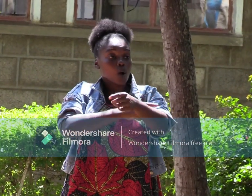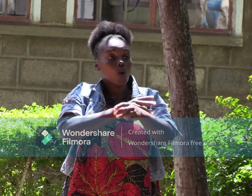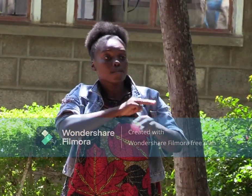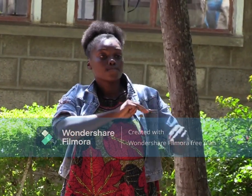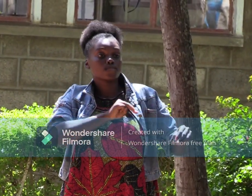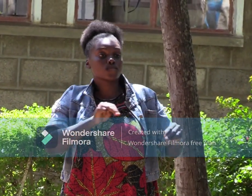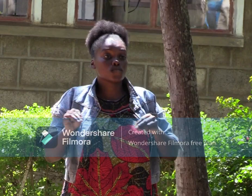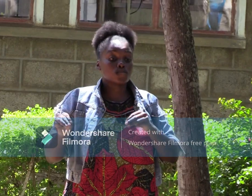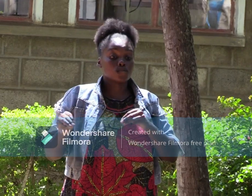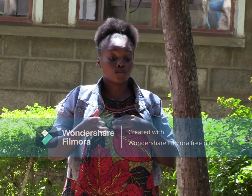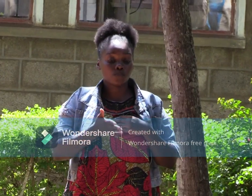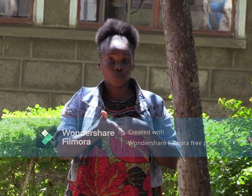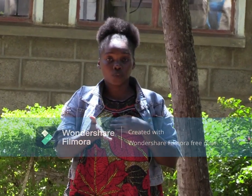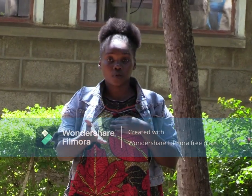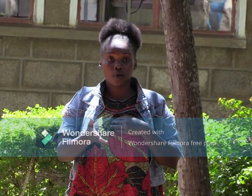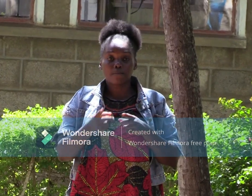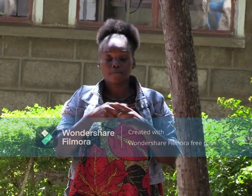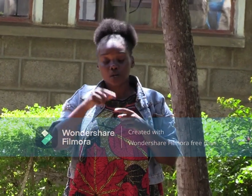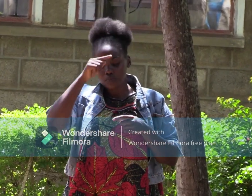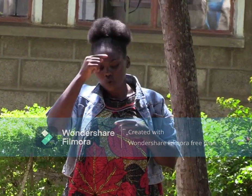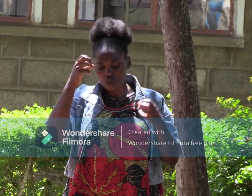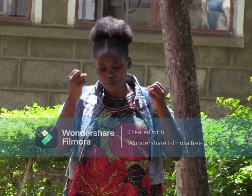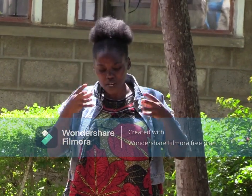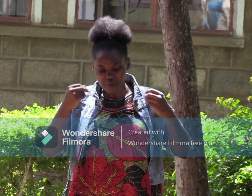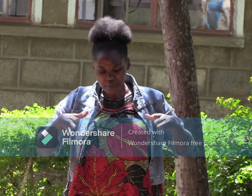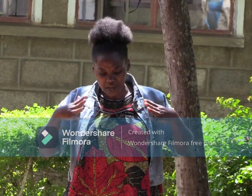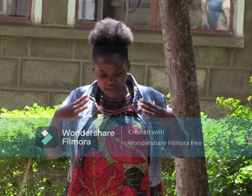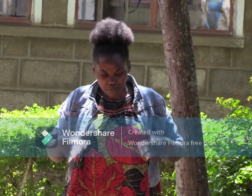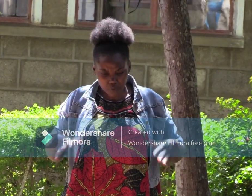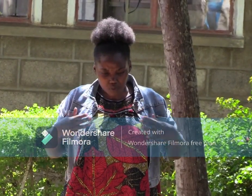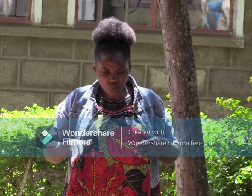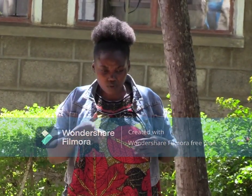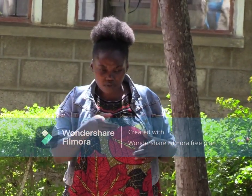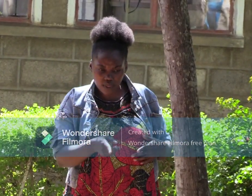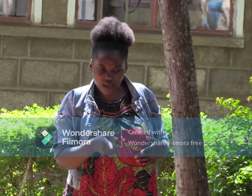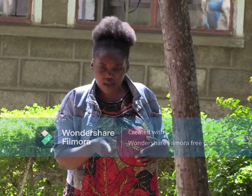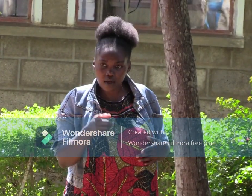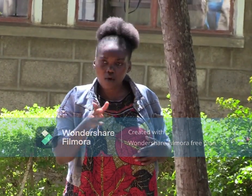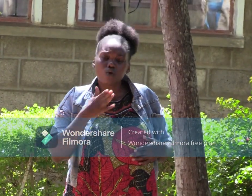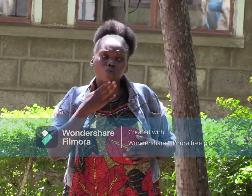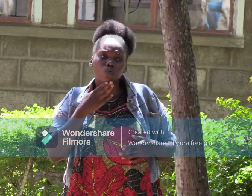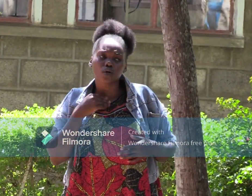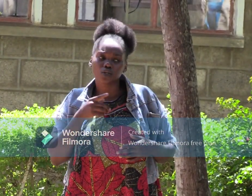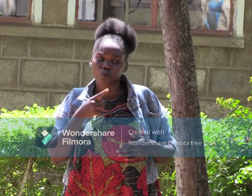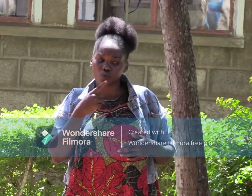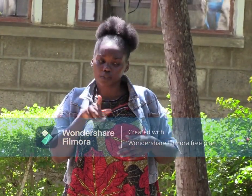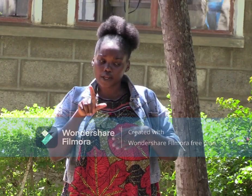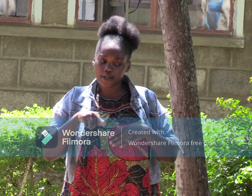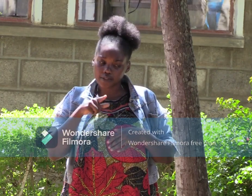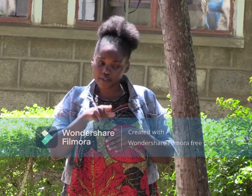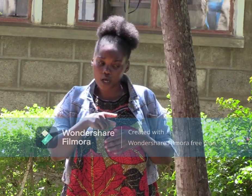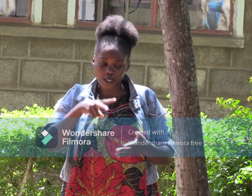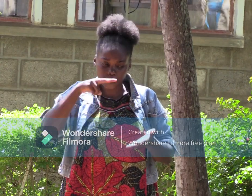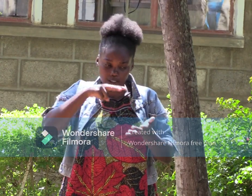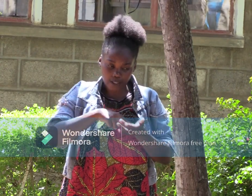our areas of trade or our areas of training, making effective delivery of services